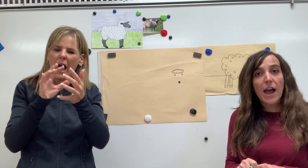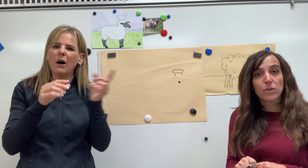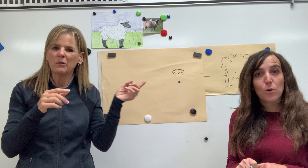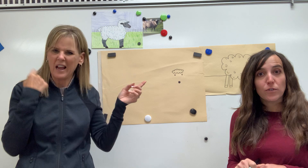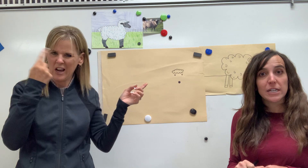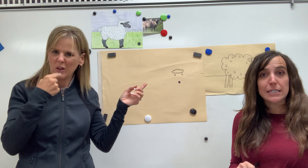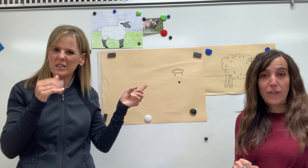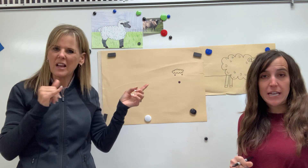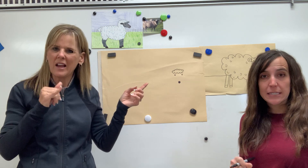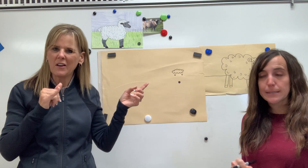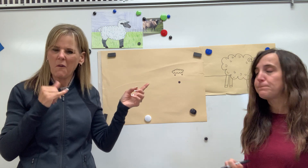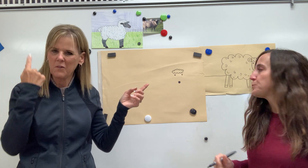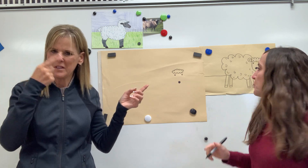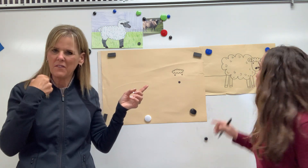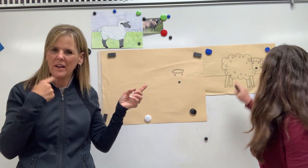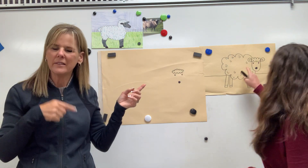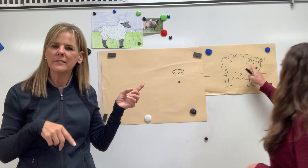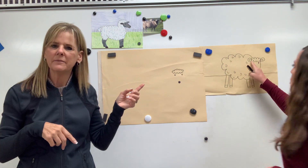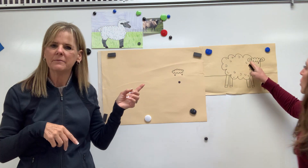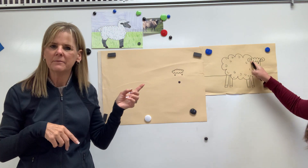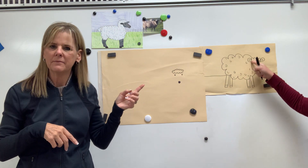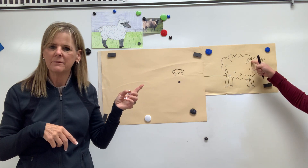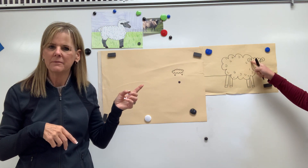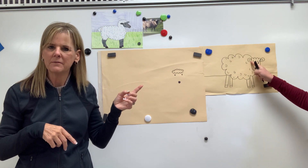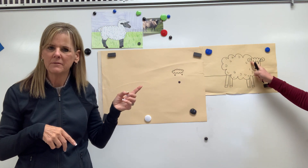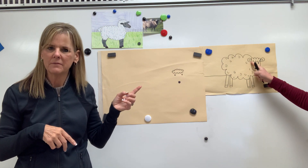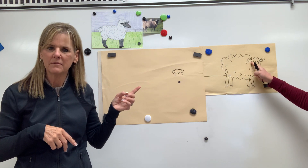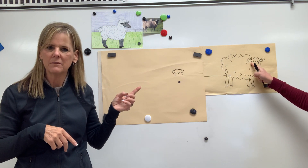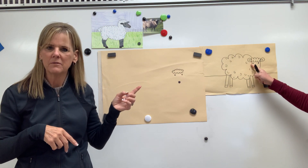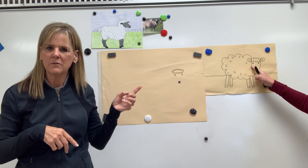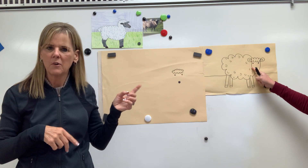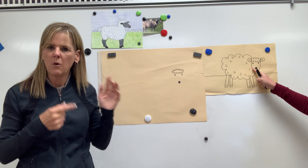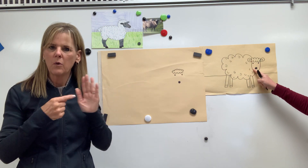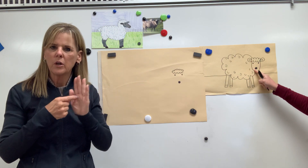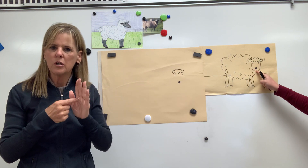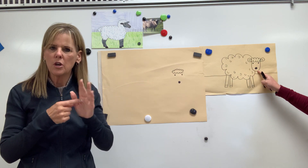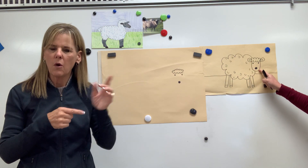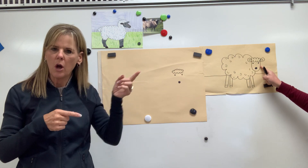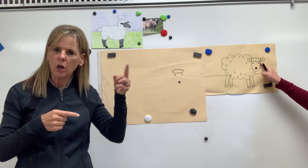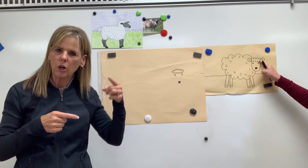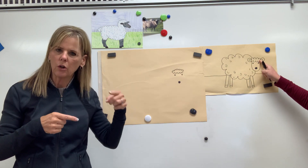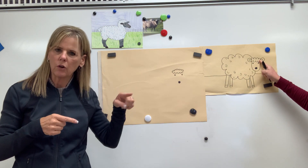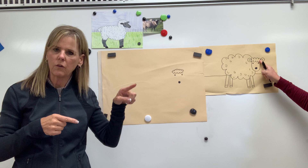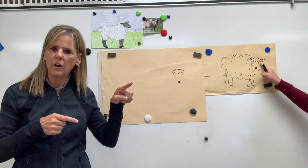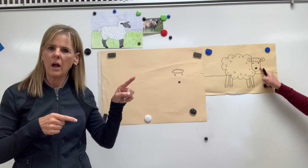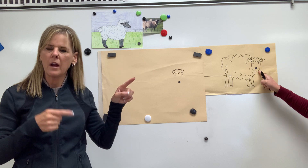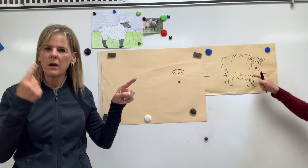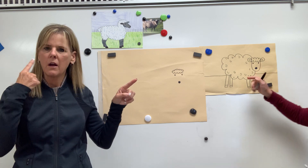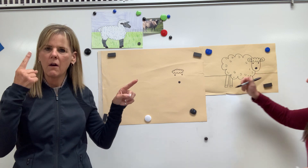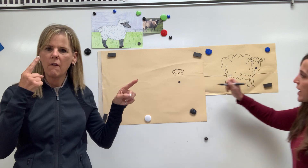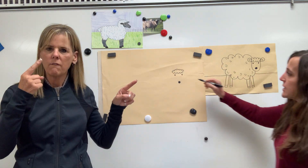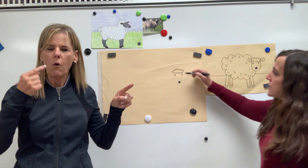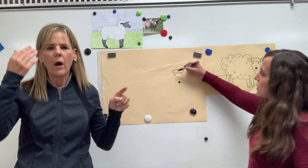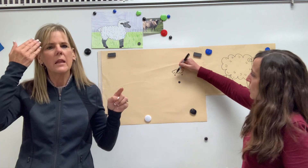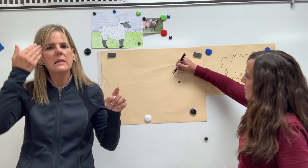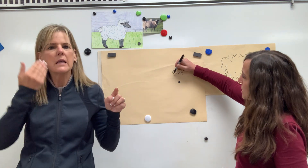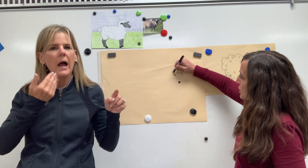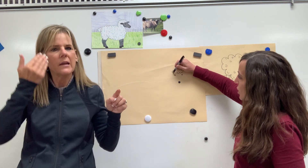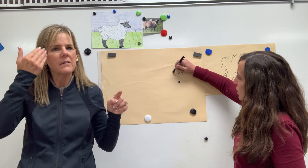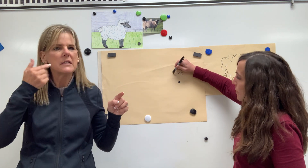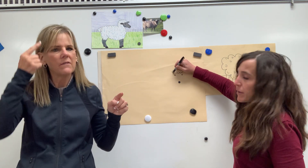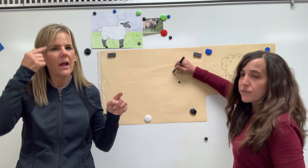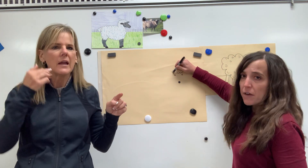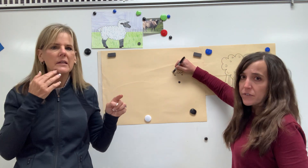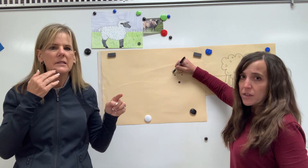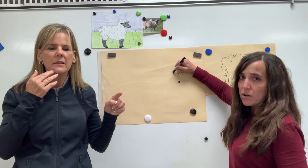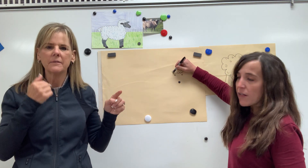little cloud over his face. We're going to go ahead and show a curved line for the side of his face. So I'm going to